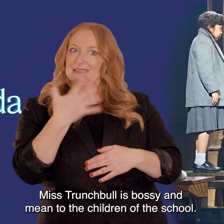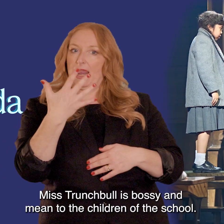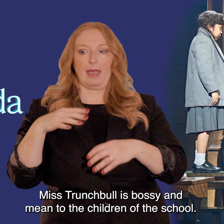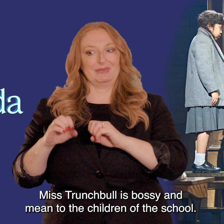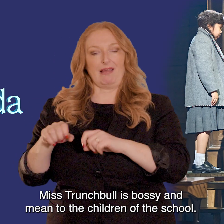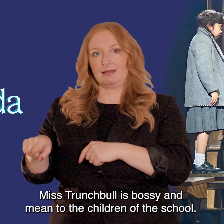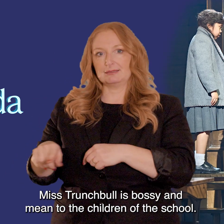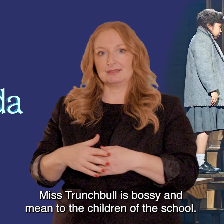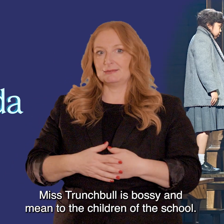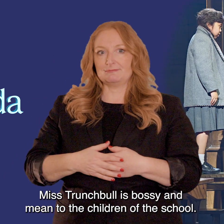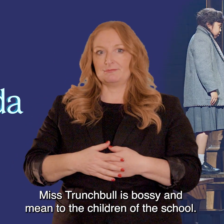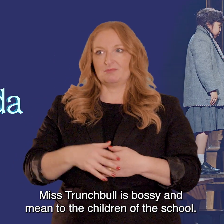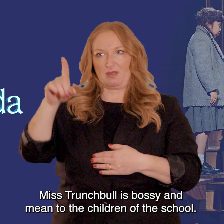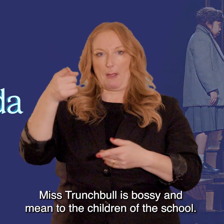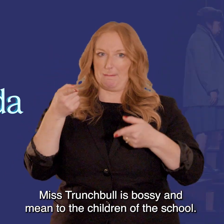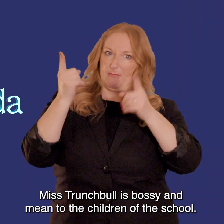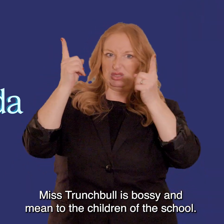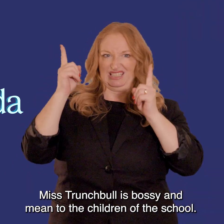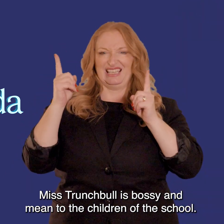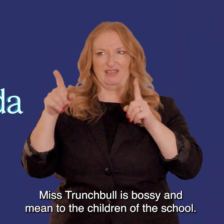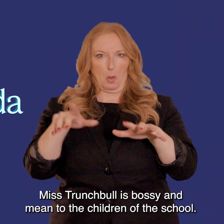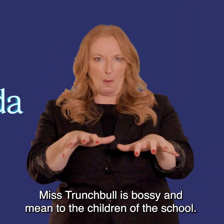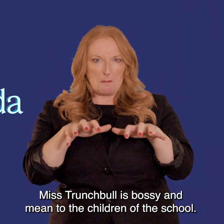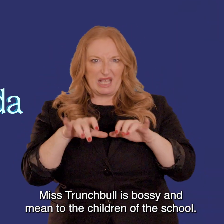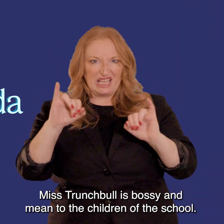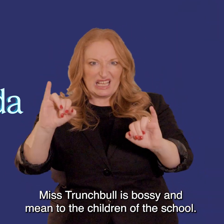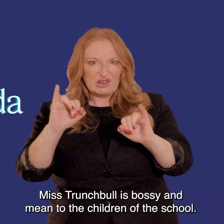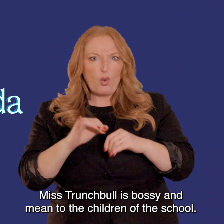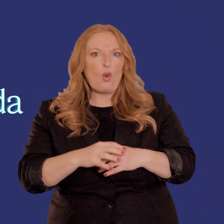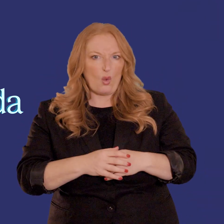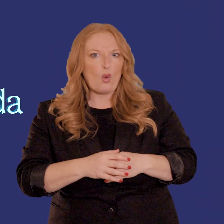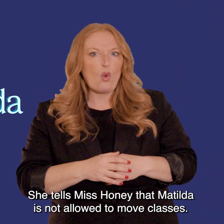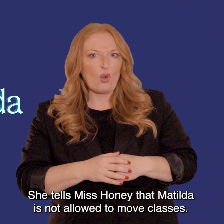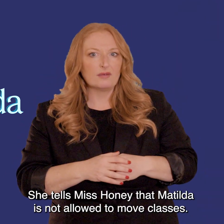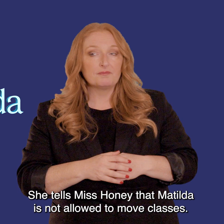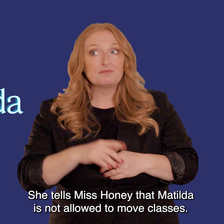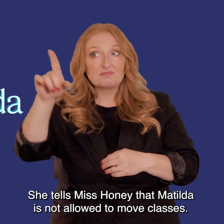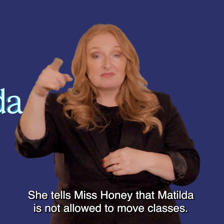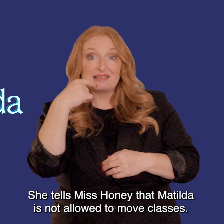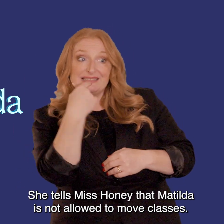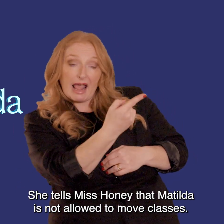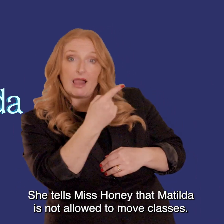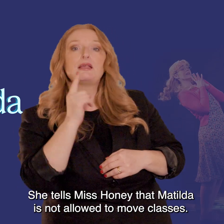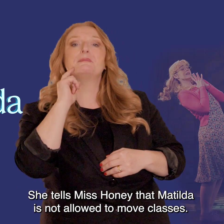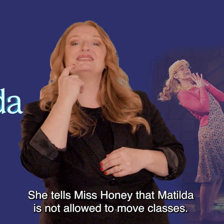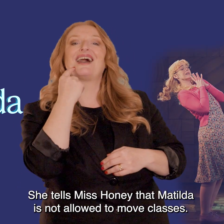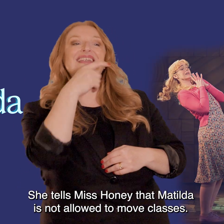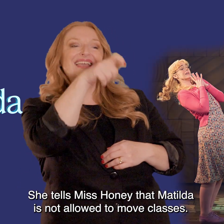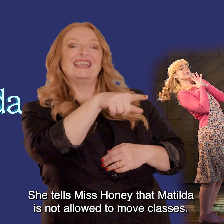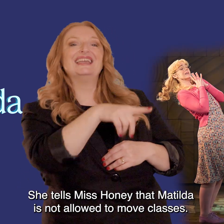Miss Trunchbull is bossy and mean to the children of the school. She tells Miss Honey that Matilda is not allowed to